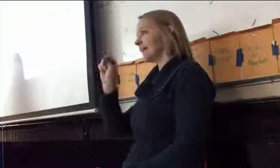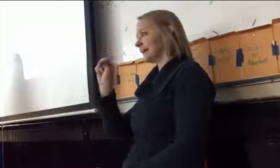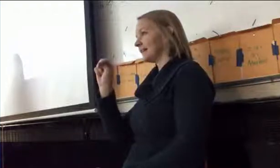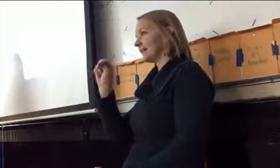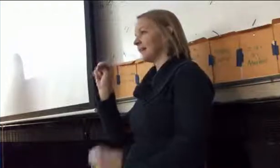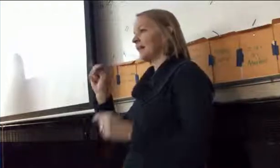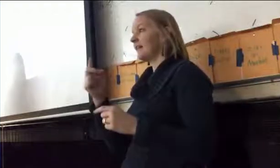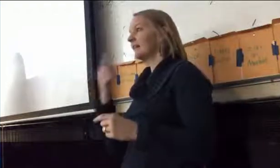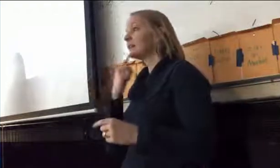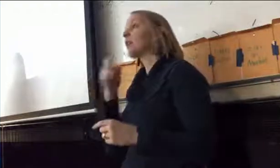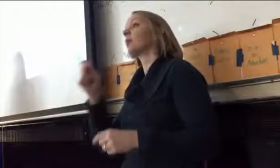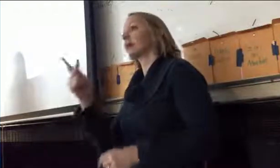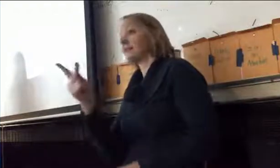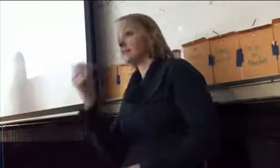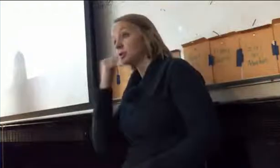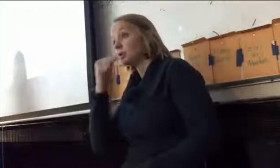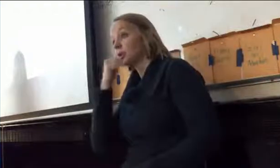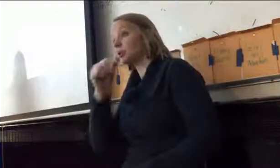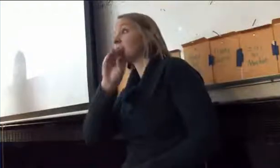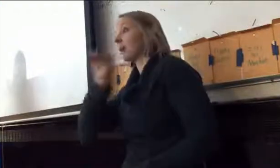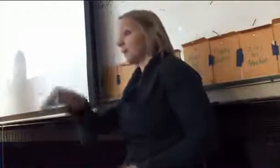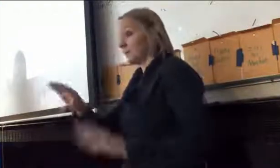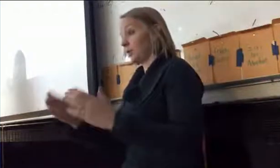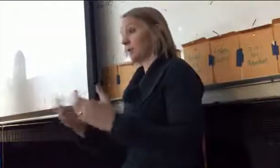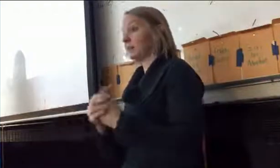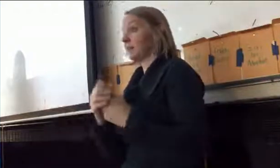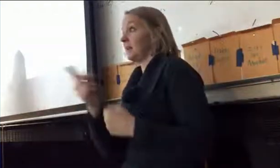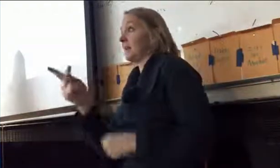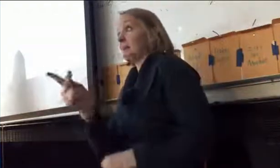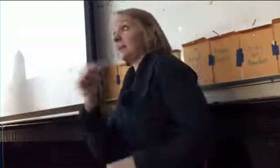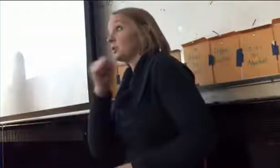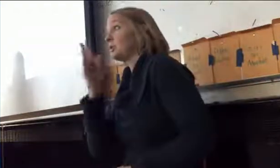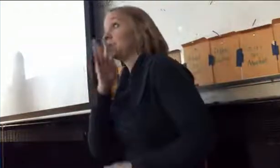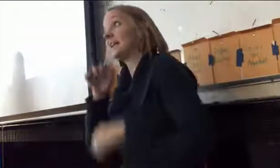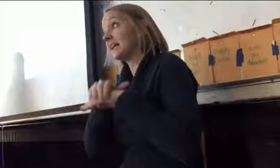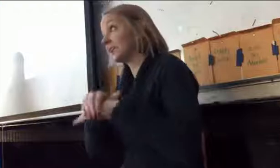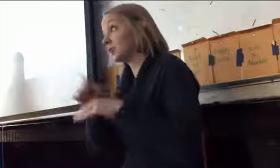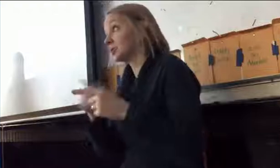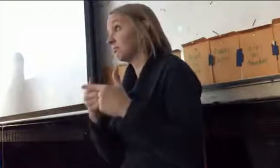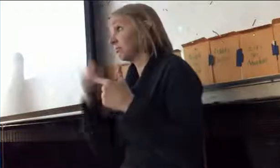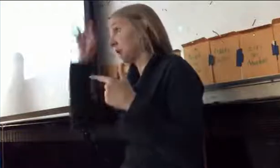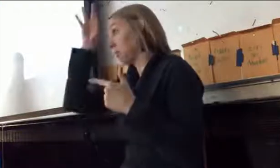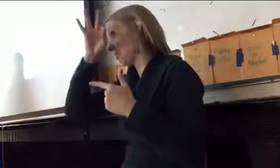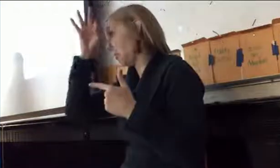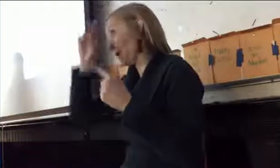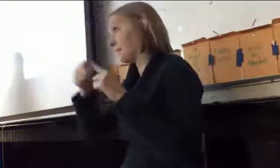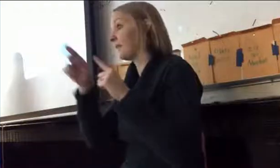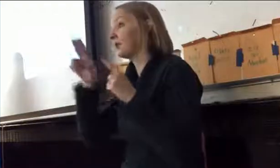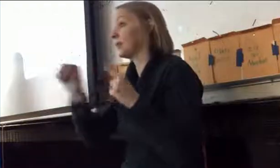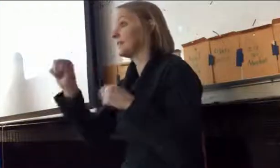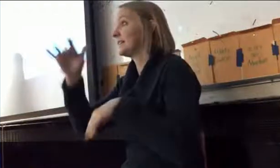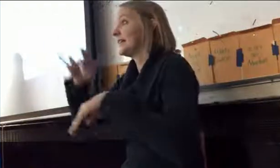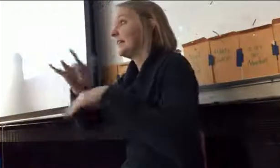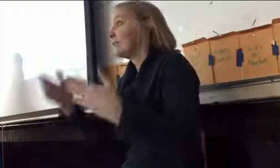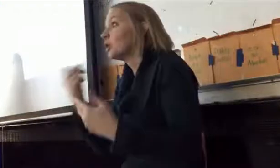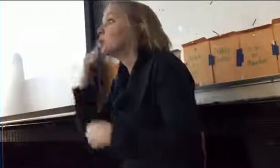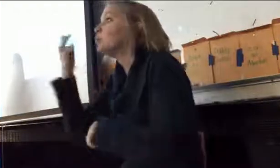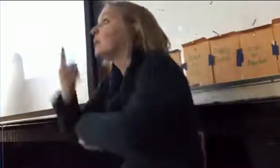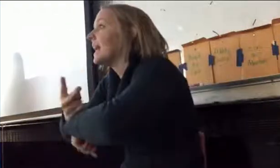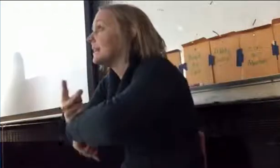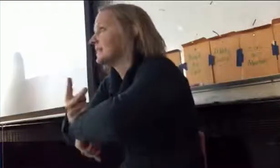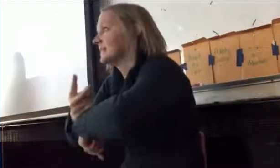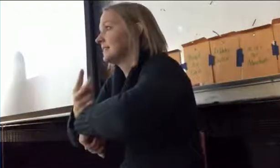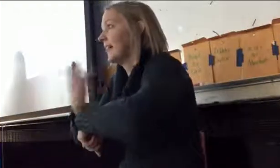they're in this class now. They don't speak any English. They don't know anything about the United States. They've been there for 2 days, and they're thrown into AP